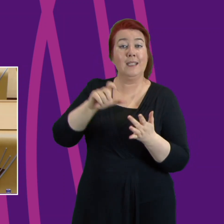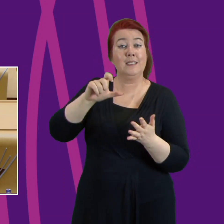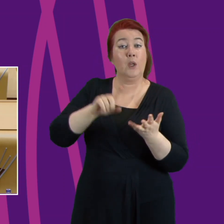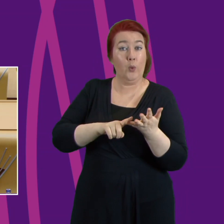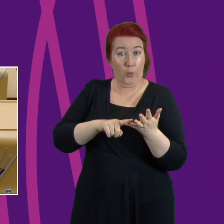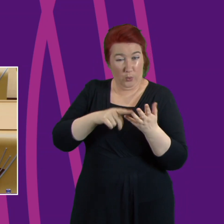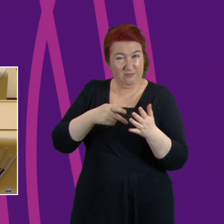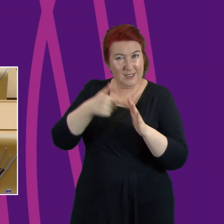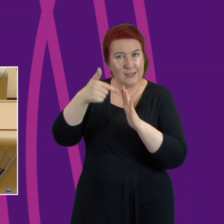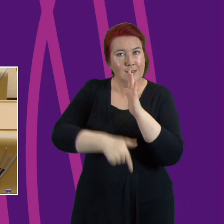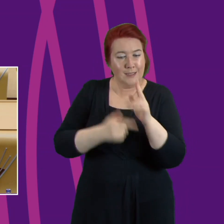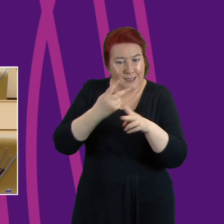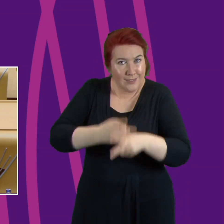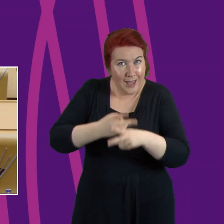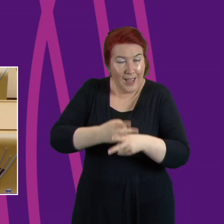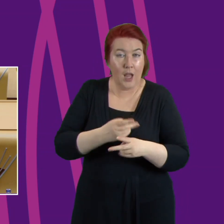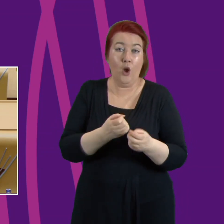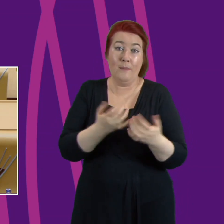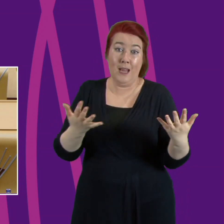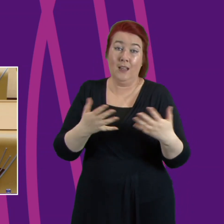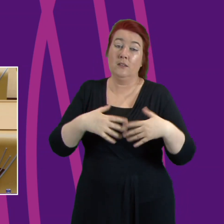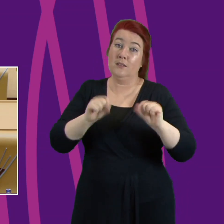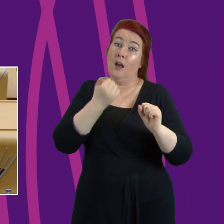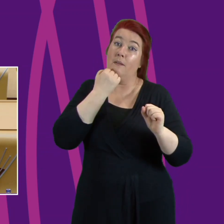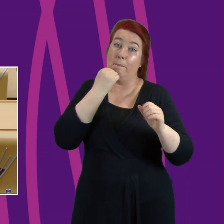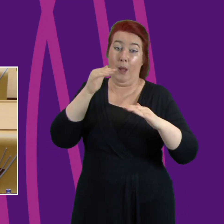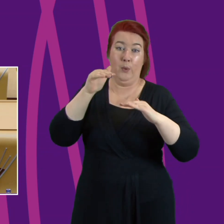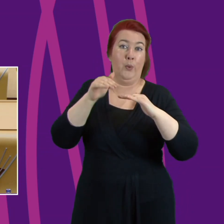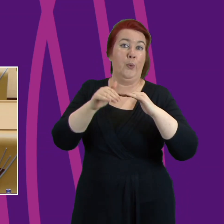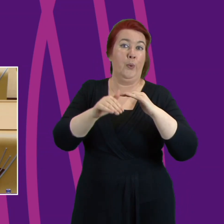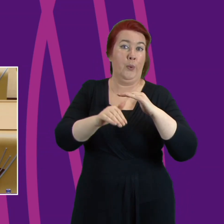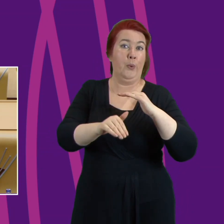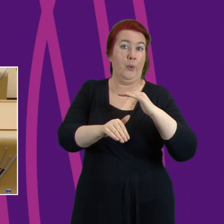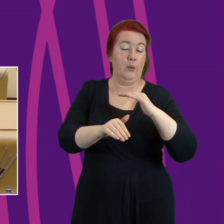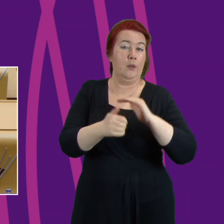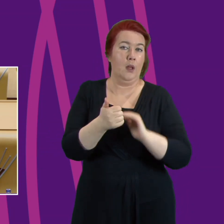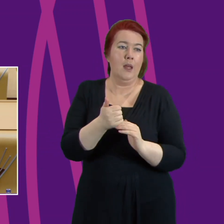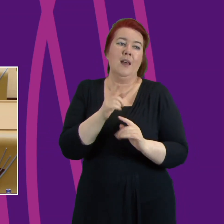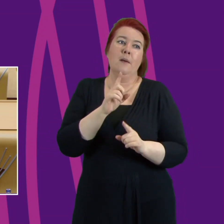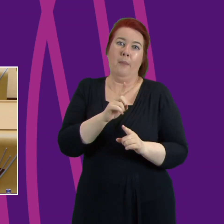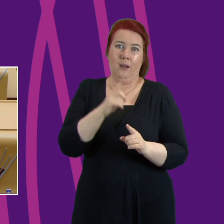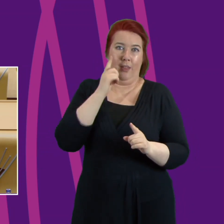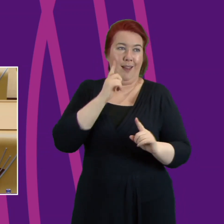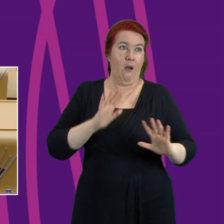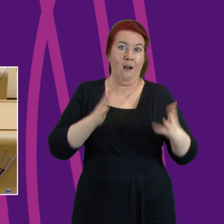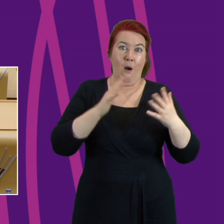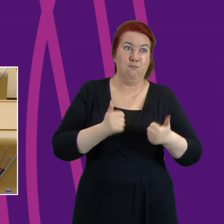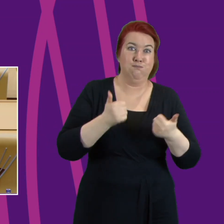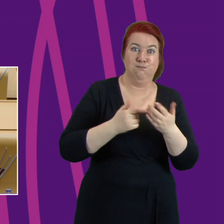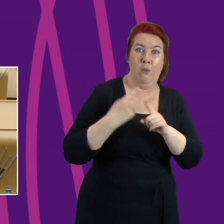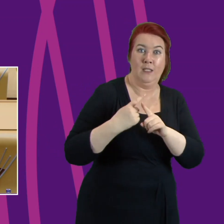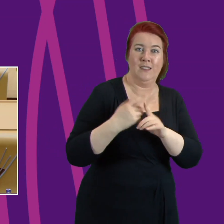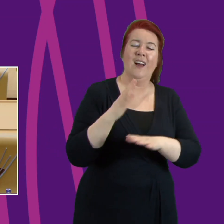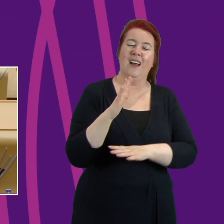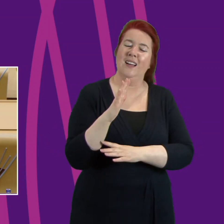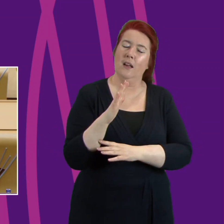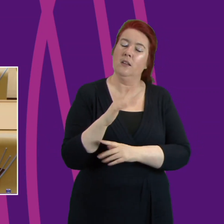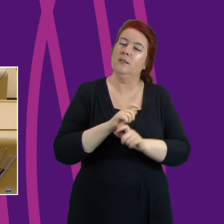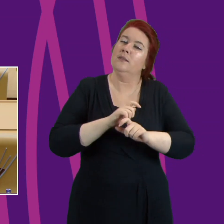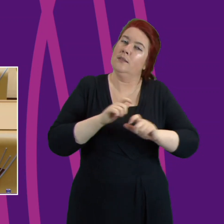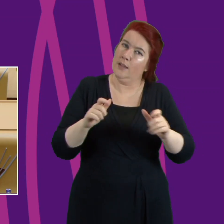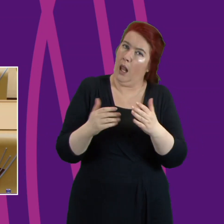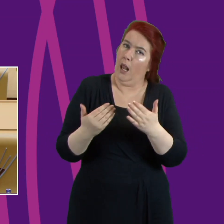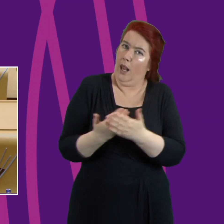Covid-19 has shown signs of decline. We should not read too much into all of this yet. These are early